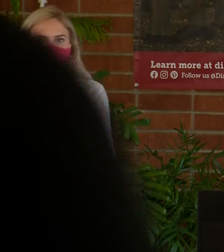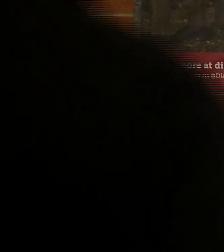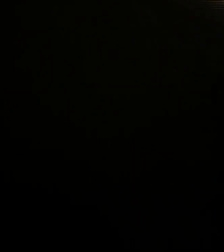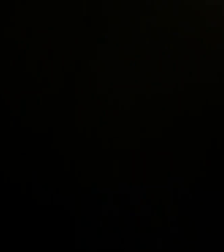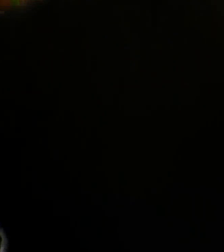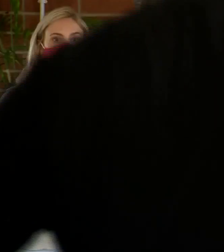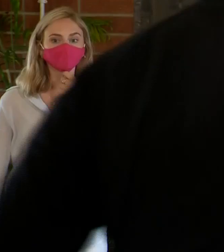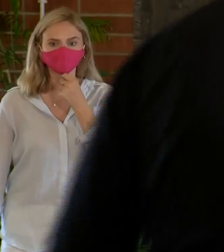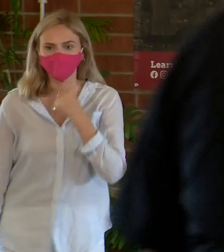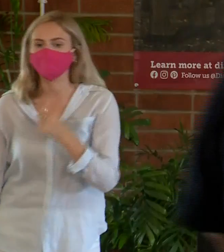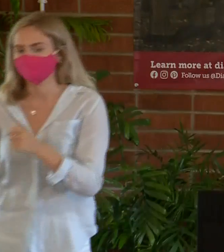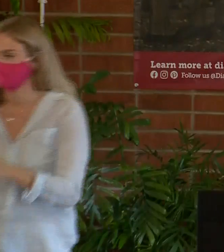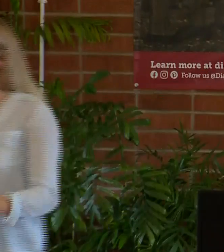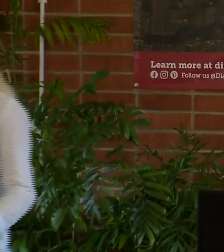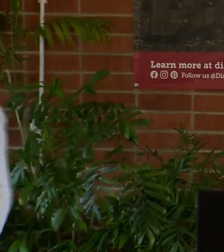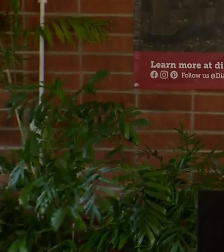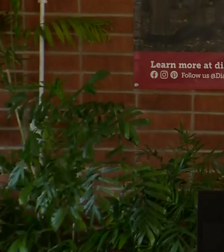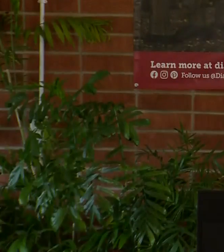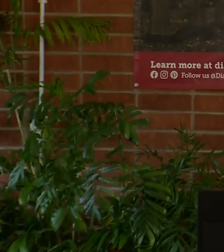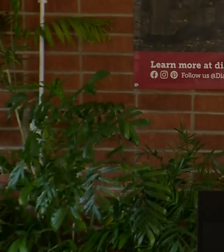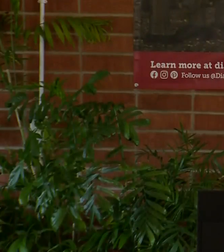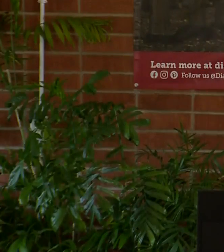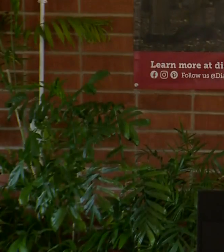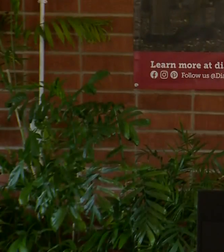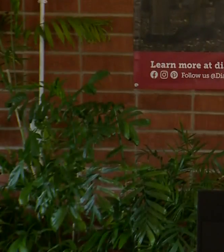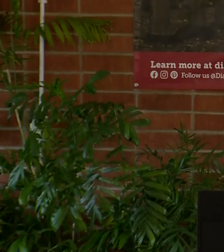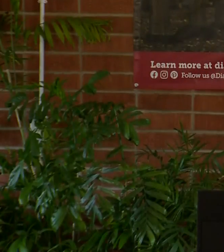I'm gonna turn this one on, but leave it off. Okay.